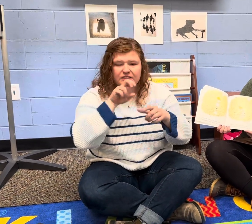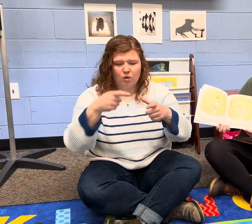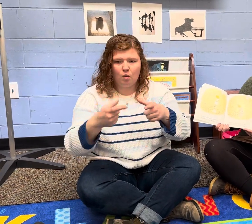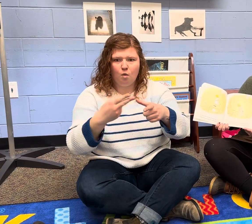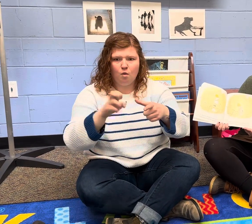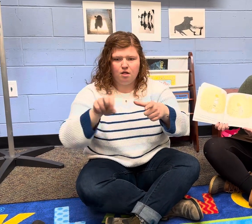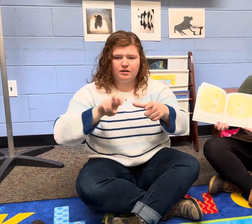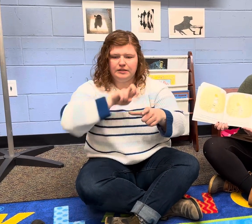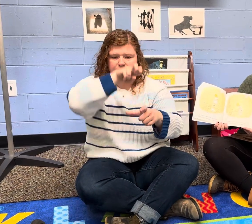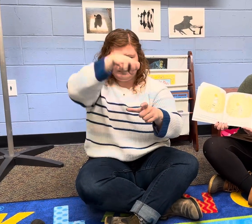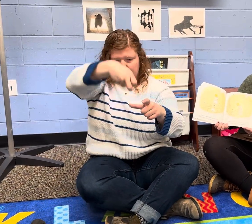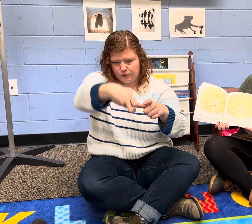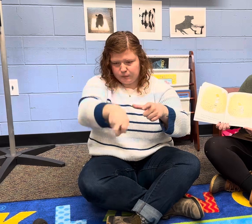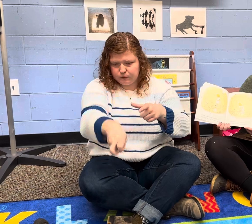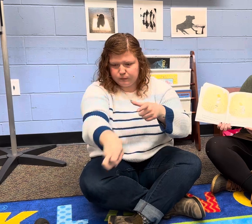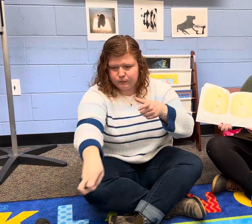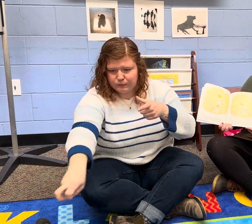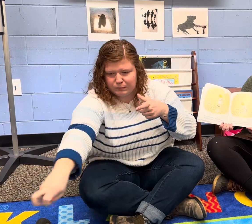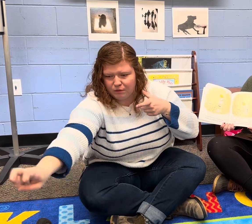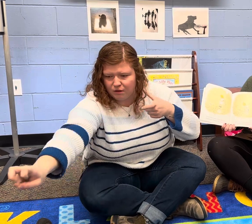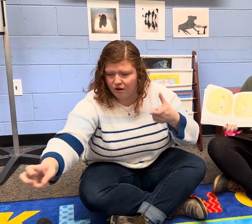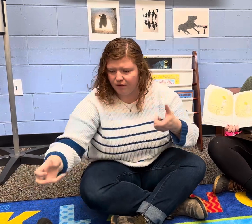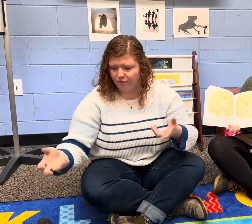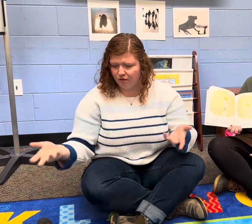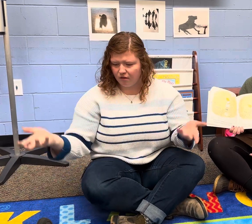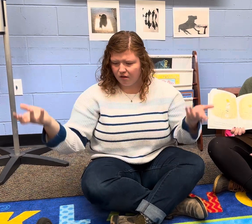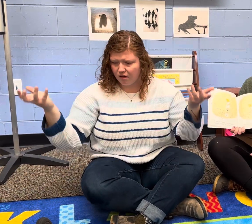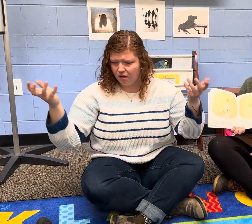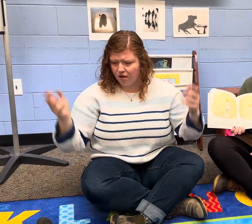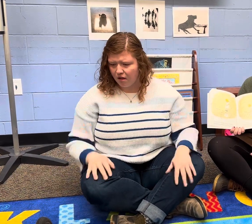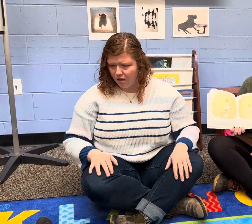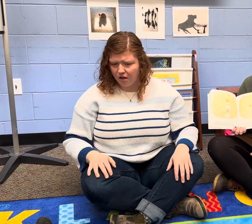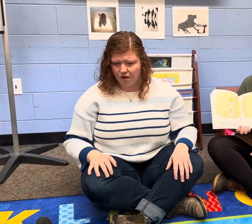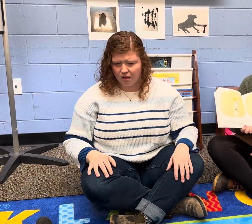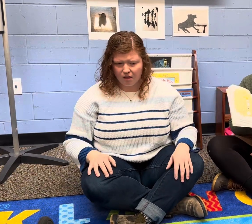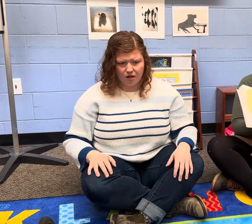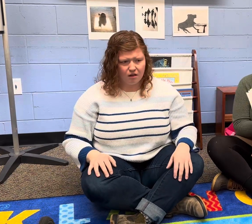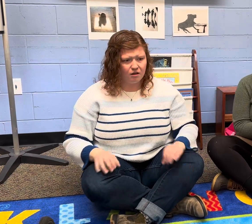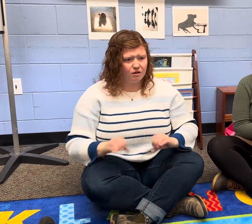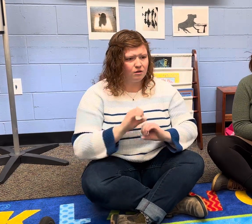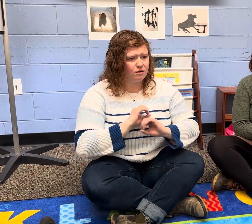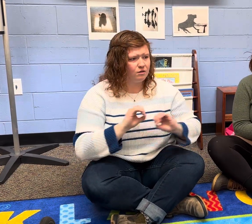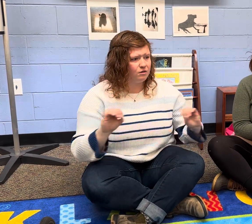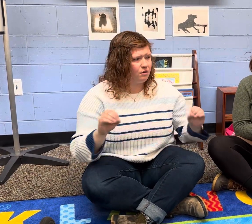But even the snake ran away and down in his hole.